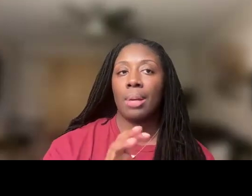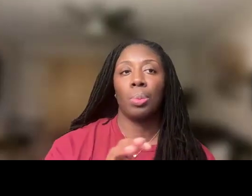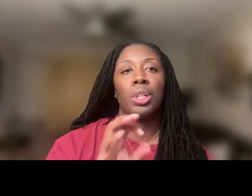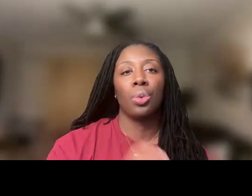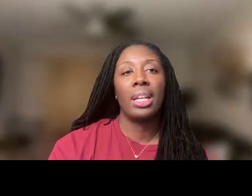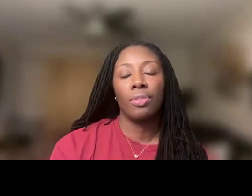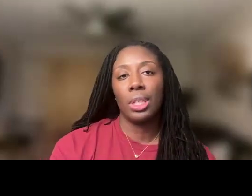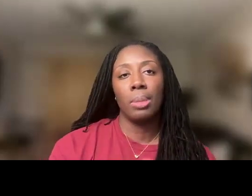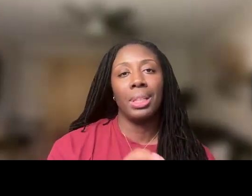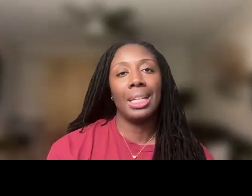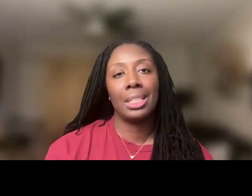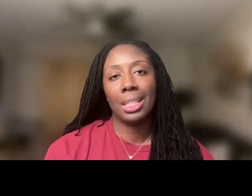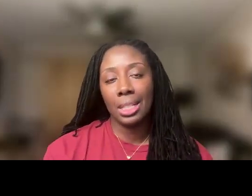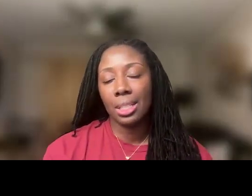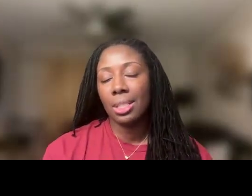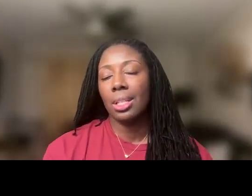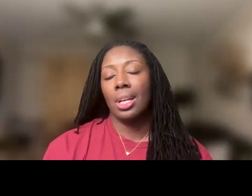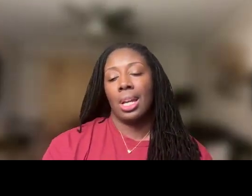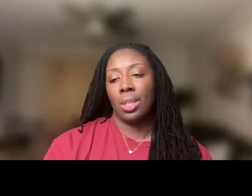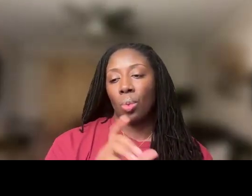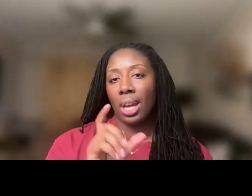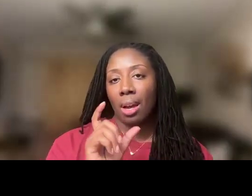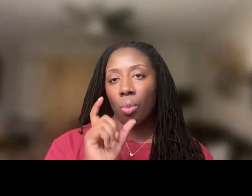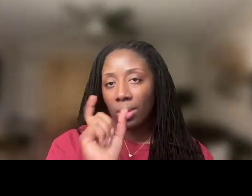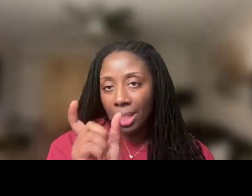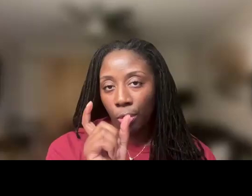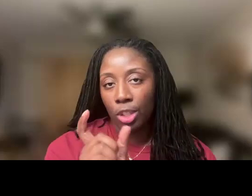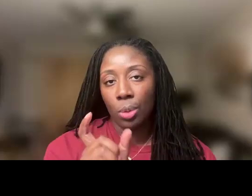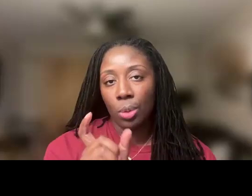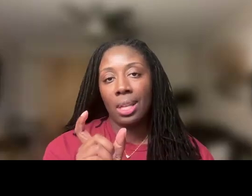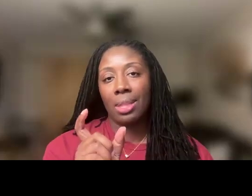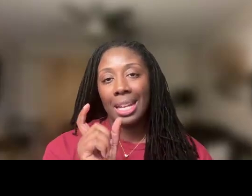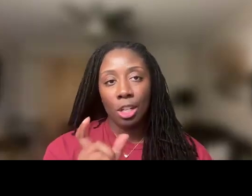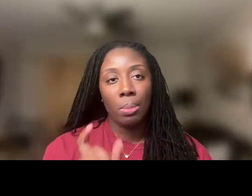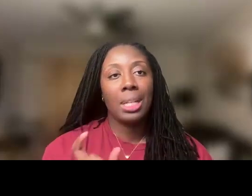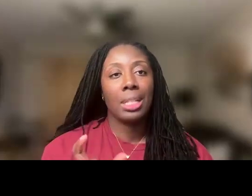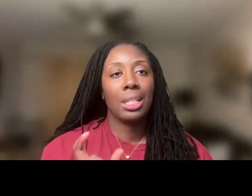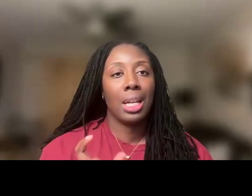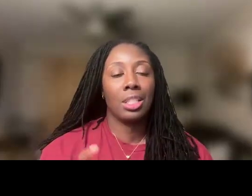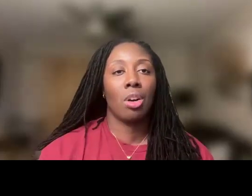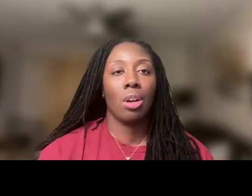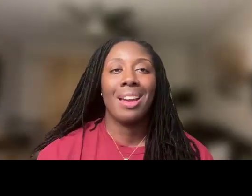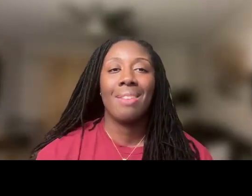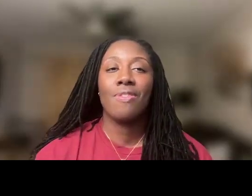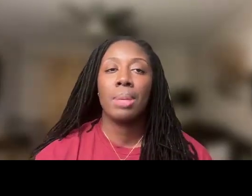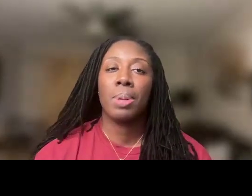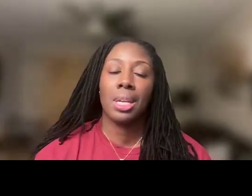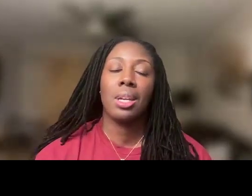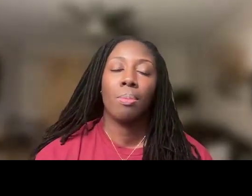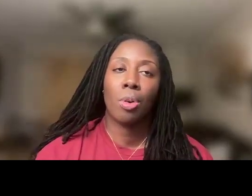So Venture Labs will be great if you're in the beginning stages. And then we have one that's for you in that intermediate stage. It's called